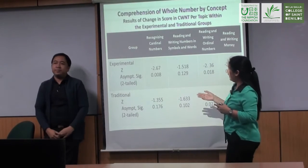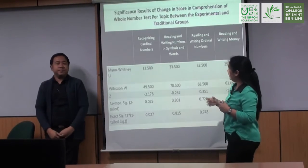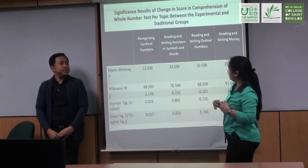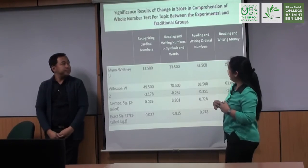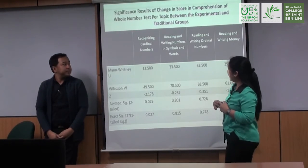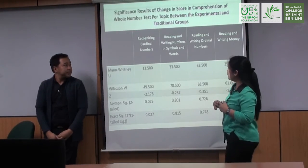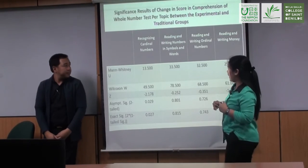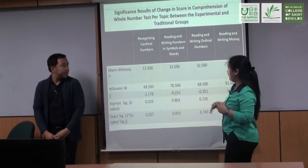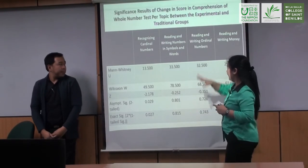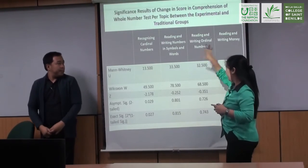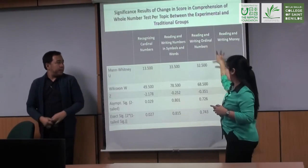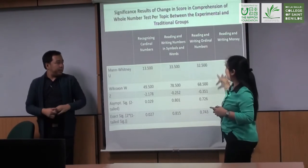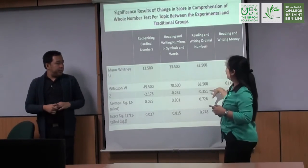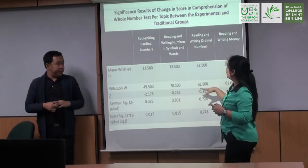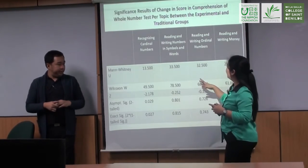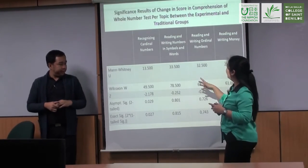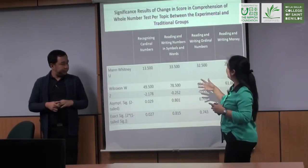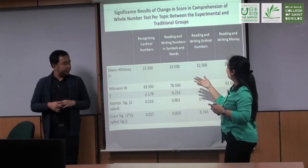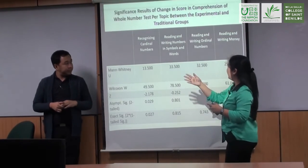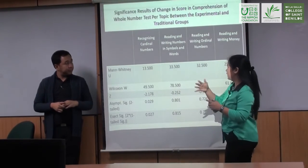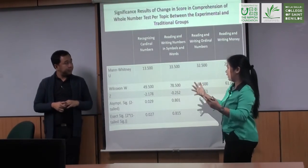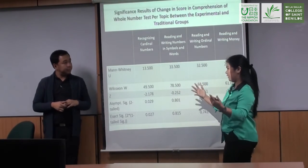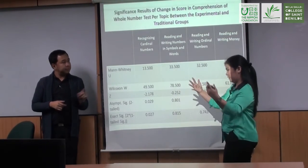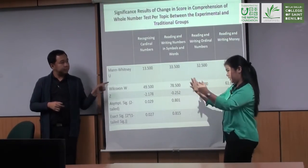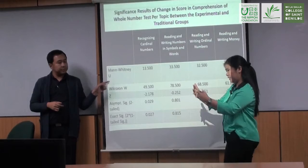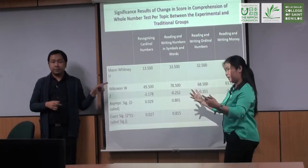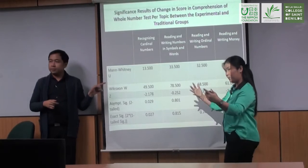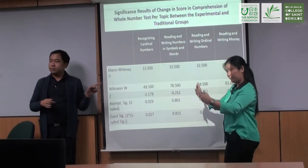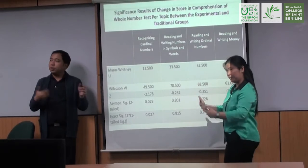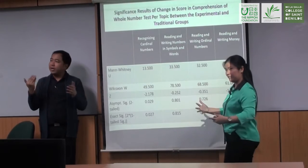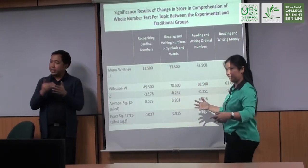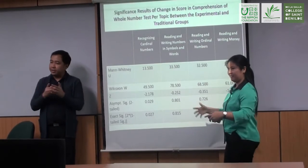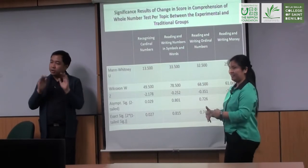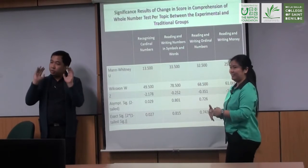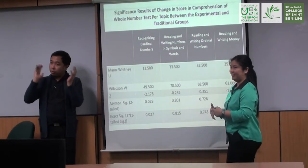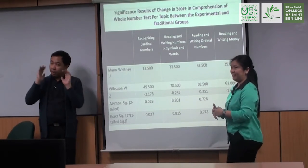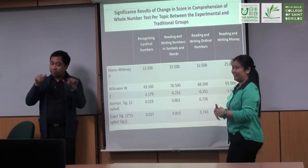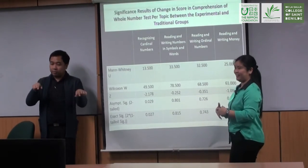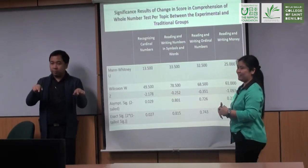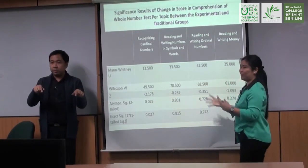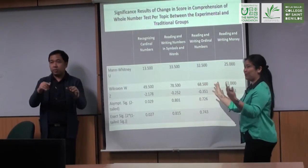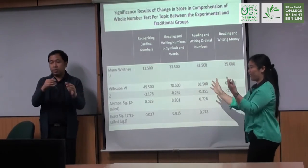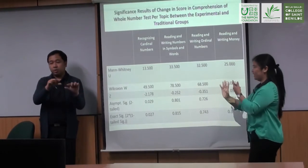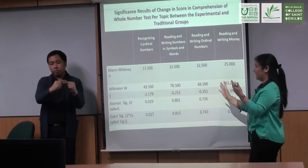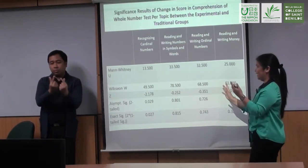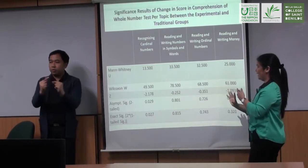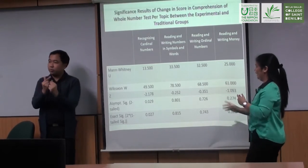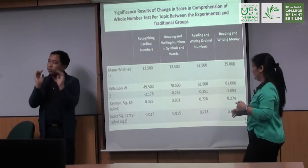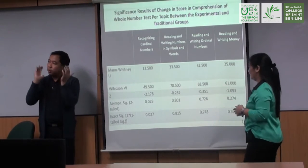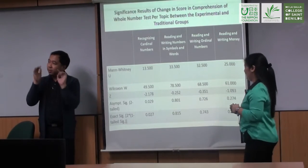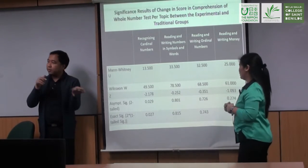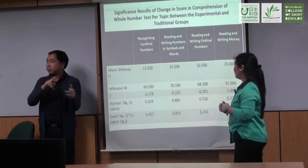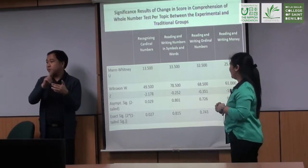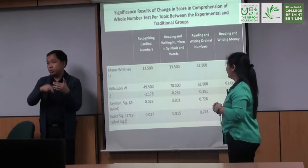Okay. And then the next one, ito na yun, full, between the groups. So compare